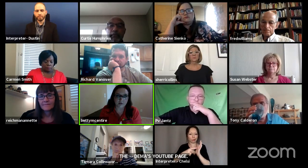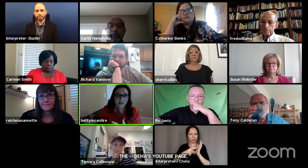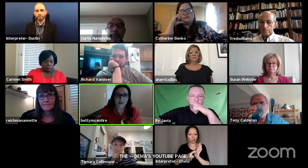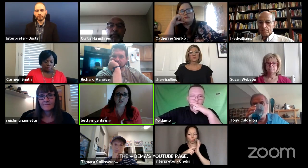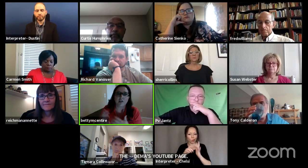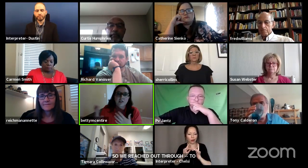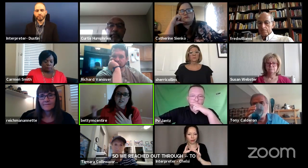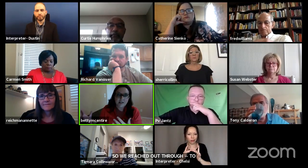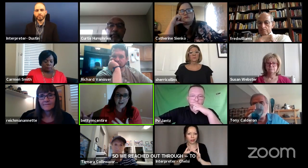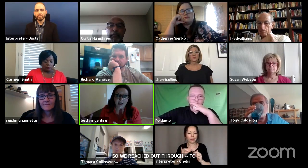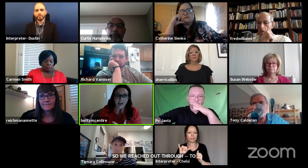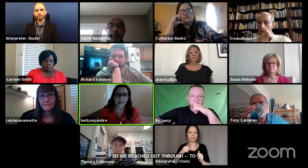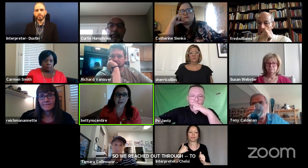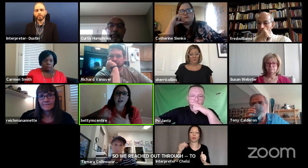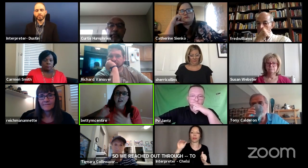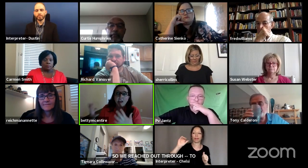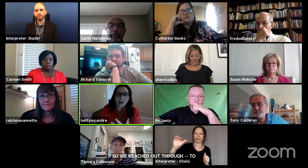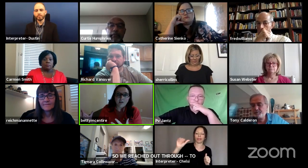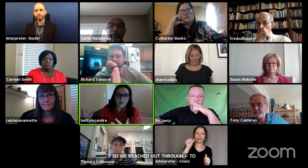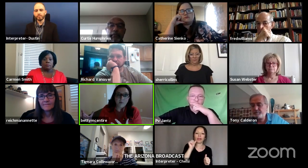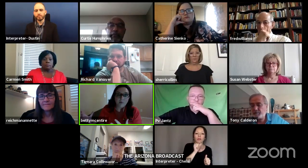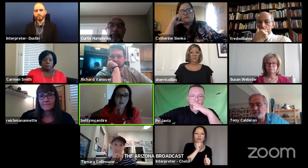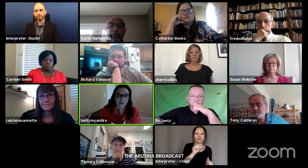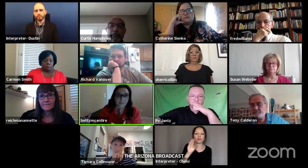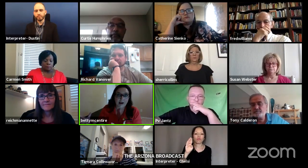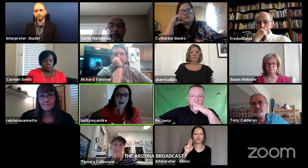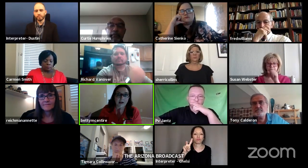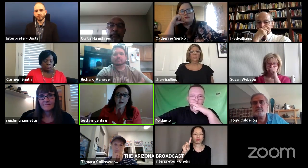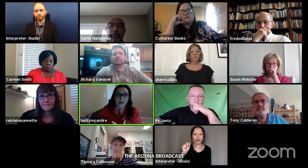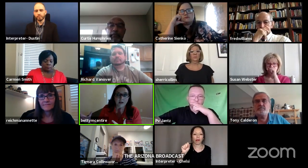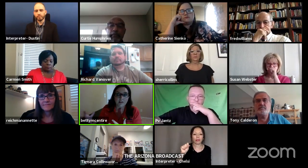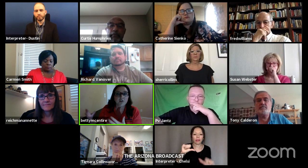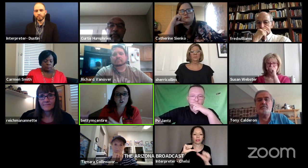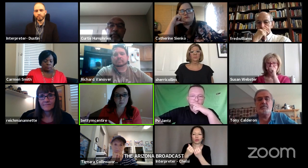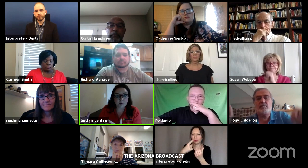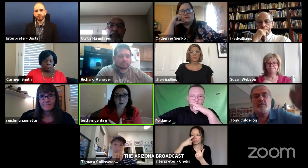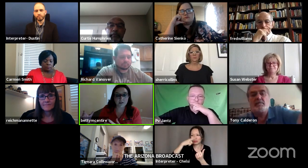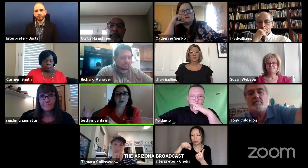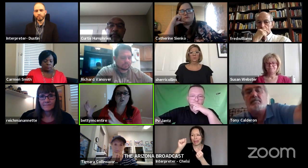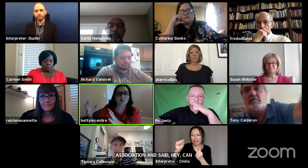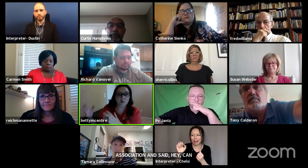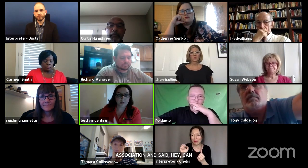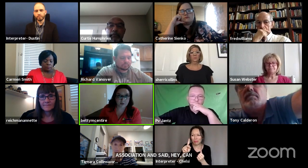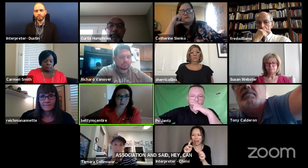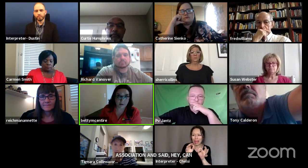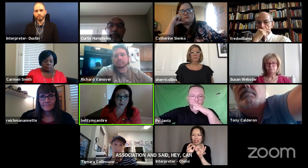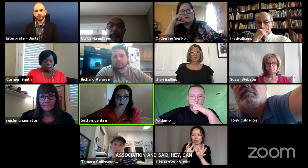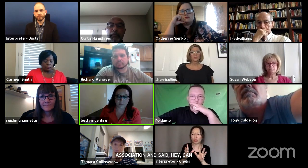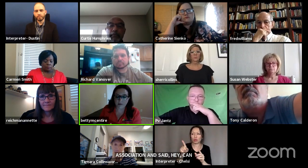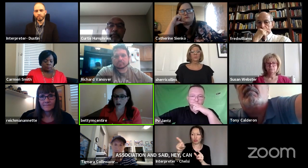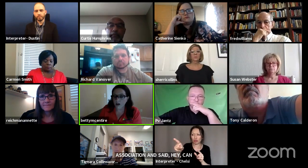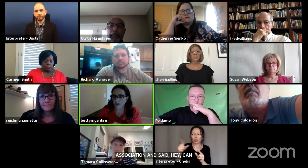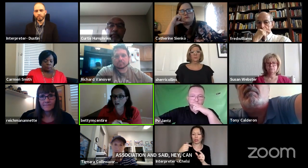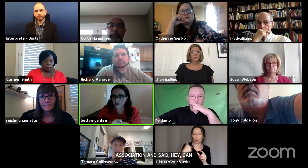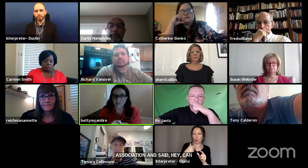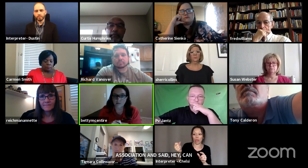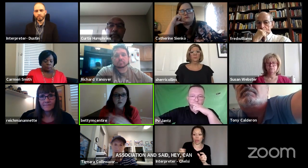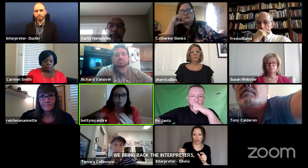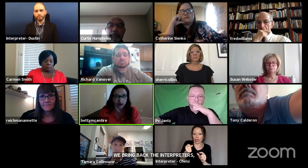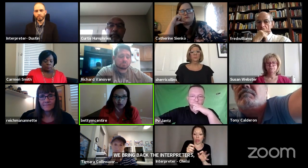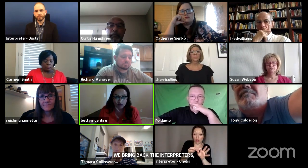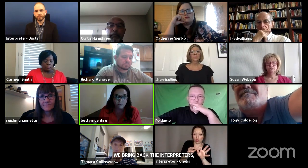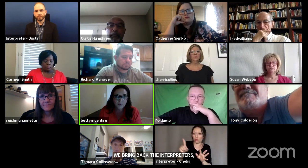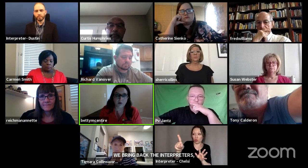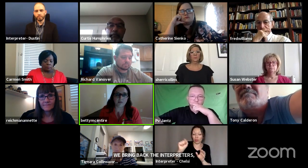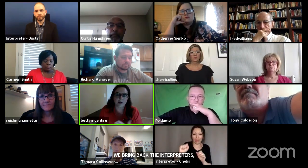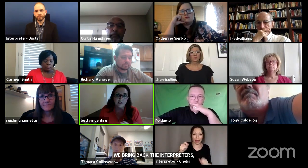Broadcast Association and said, hey, can we bring back the interpreters? Can you do picture in picture? And so I'm